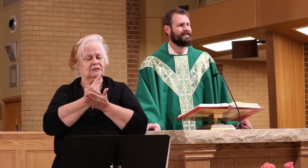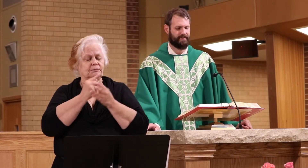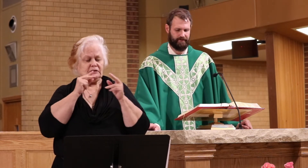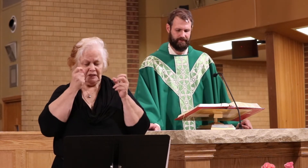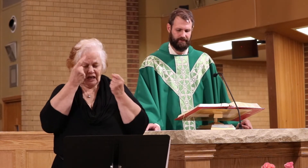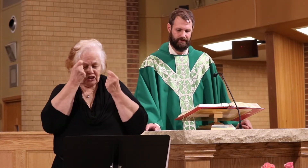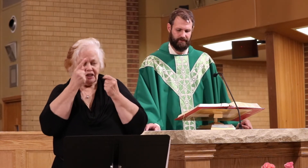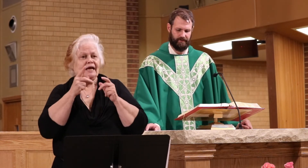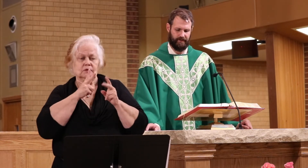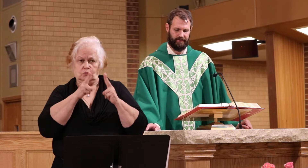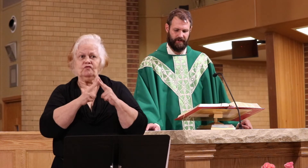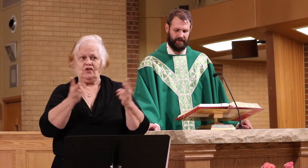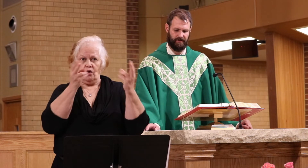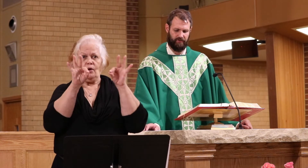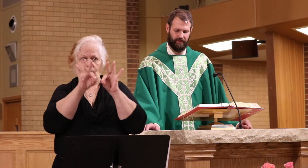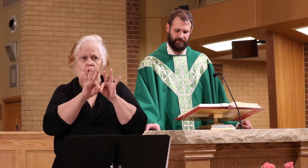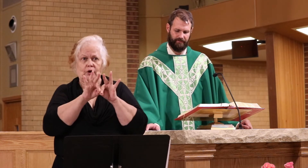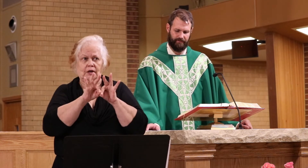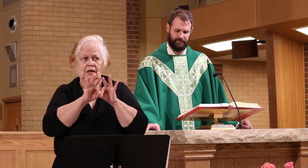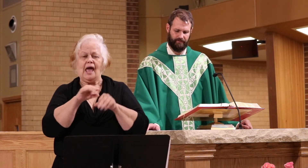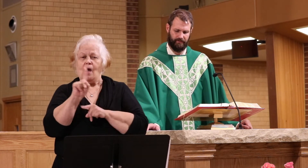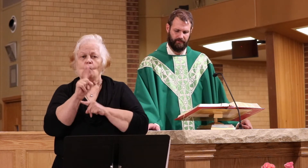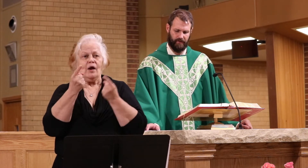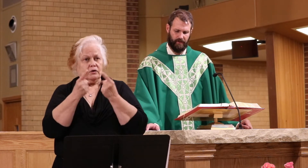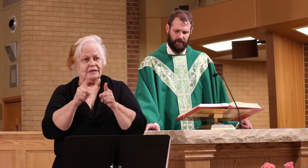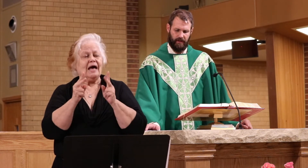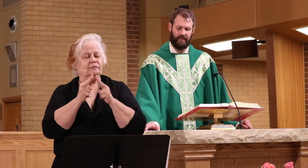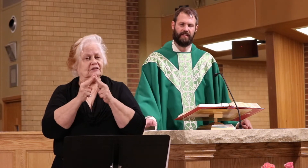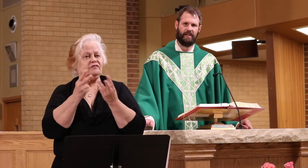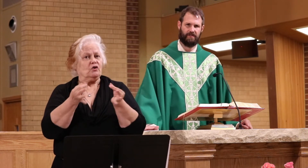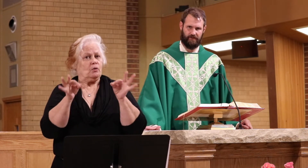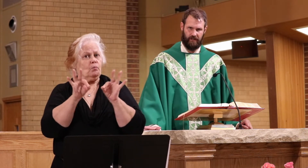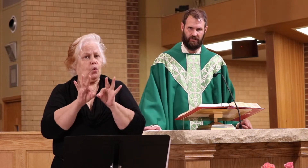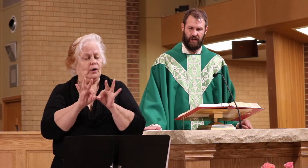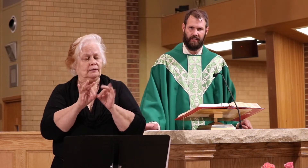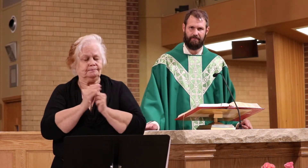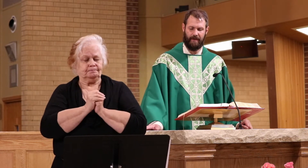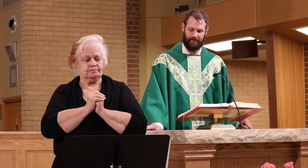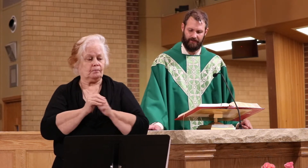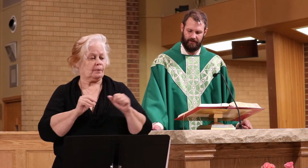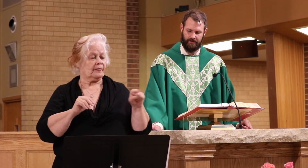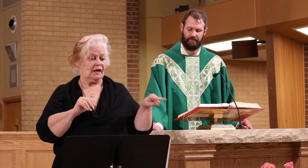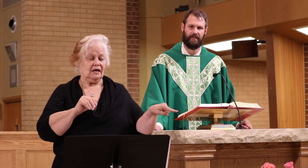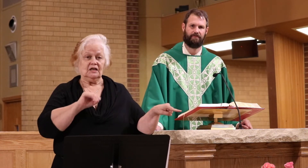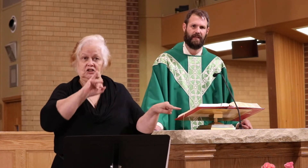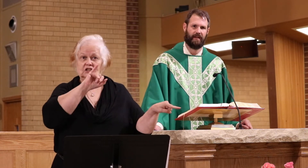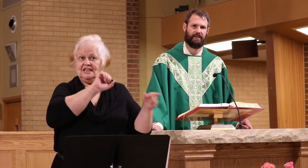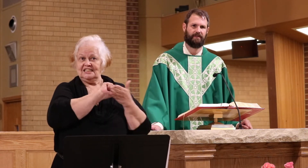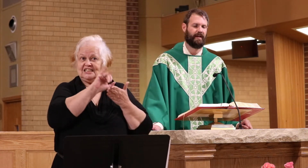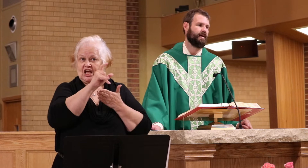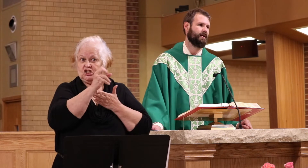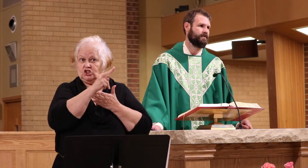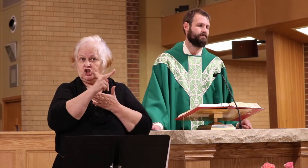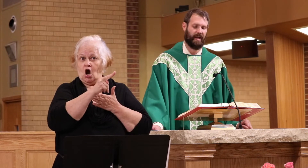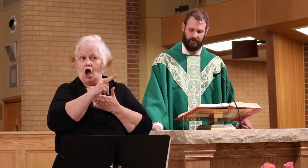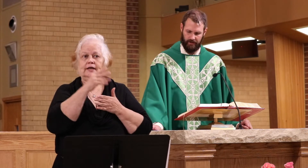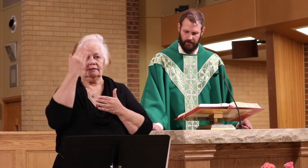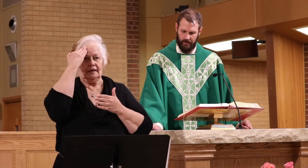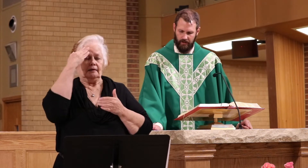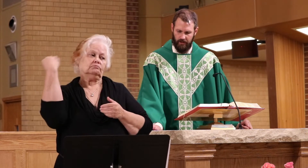this setting is very important. In the case of St. John the Baptist being beheaded at